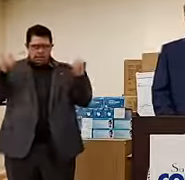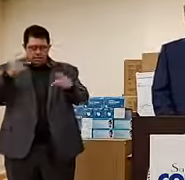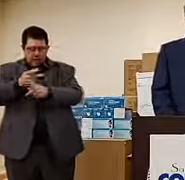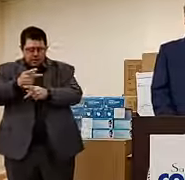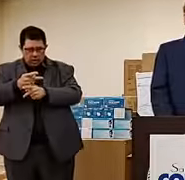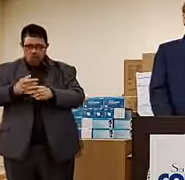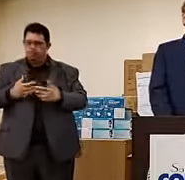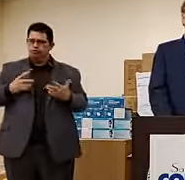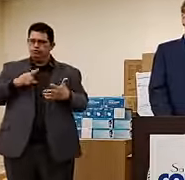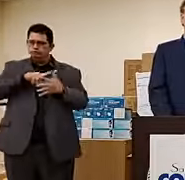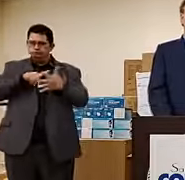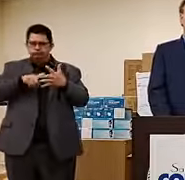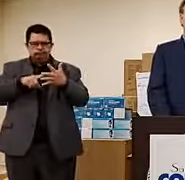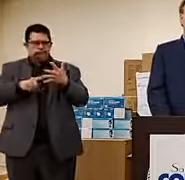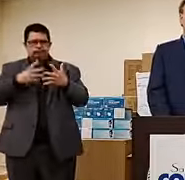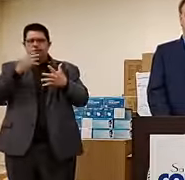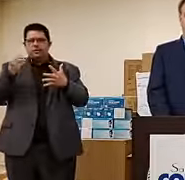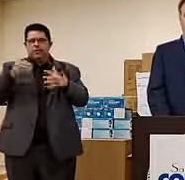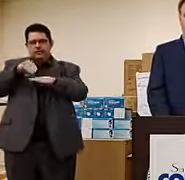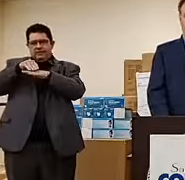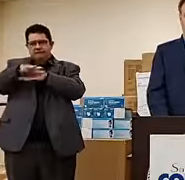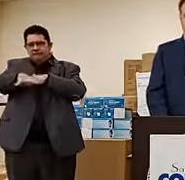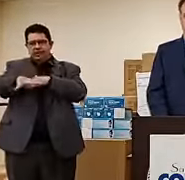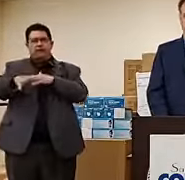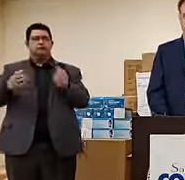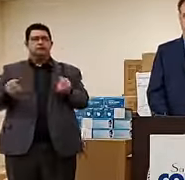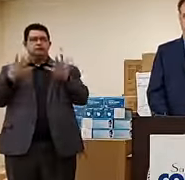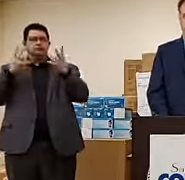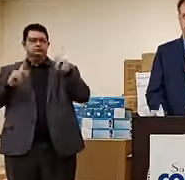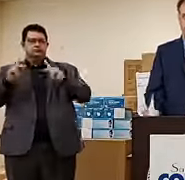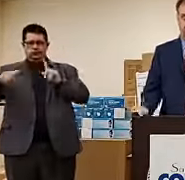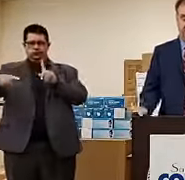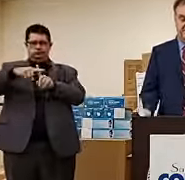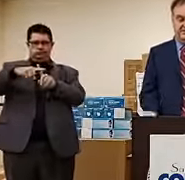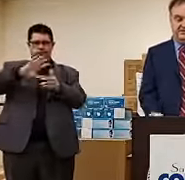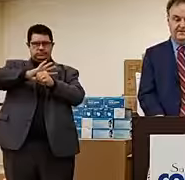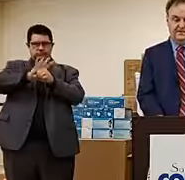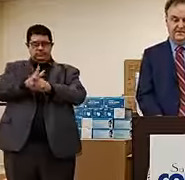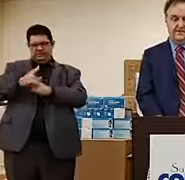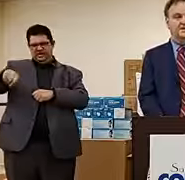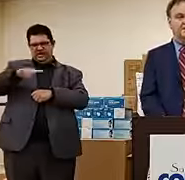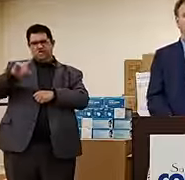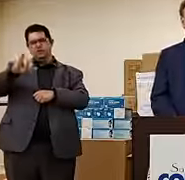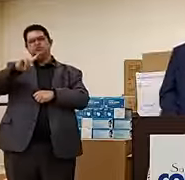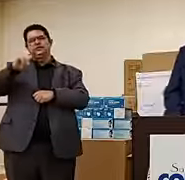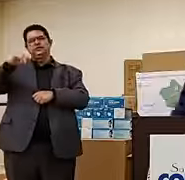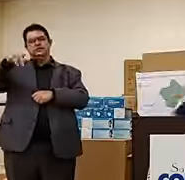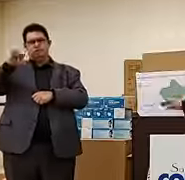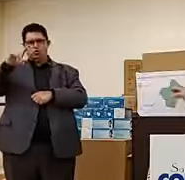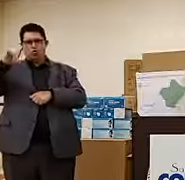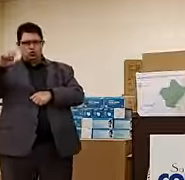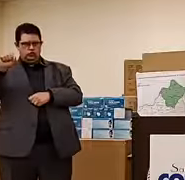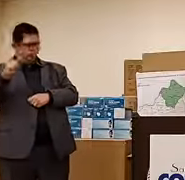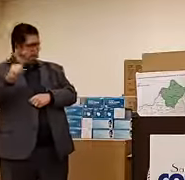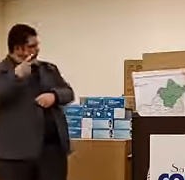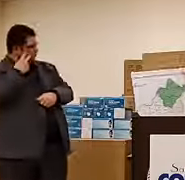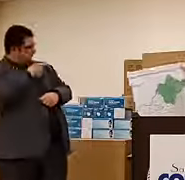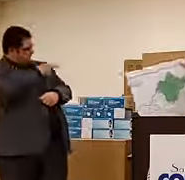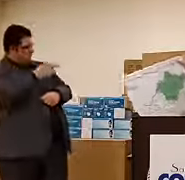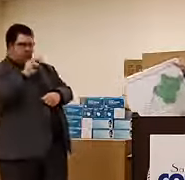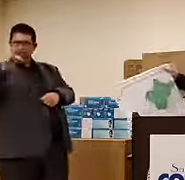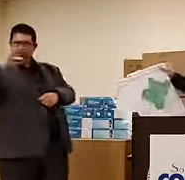and the effect and cases of COVID-19 in those zip codes. And you see these zip codes on this